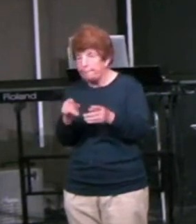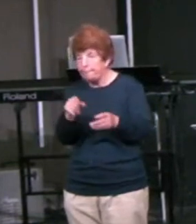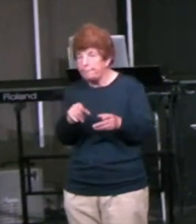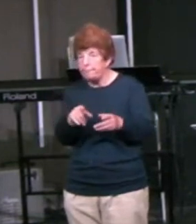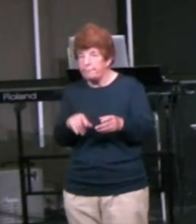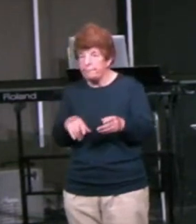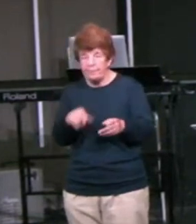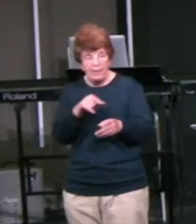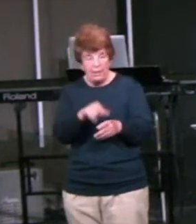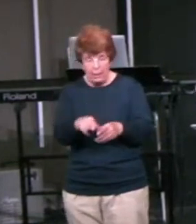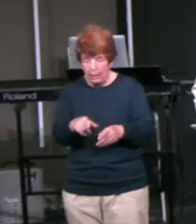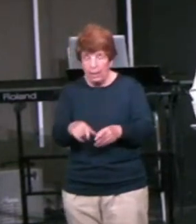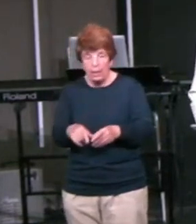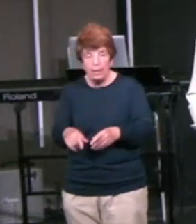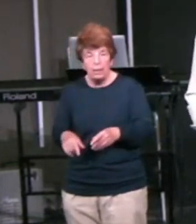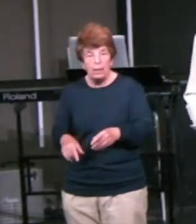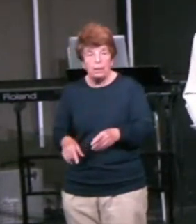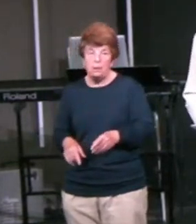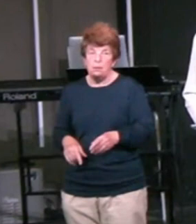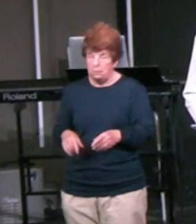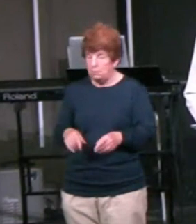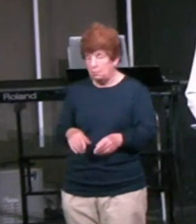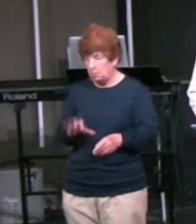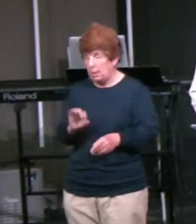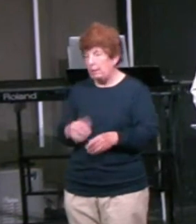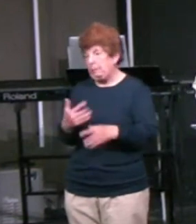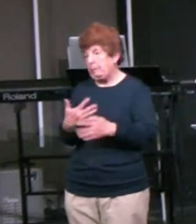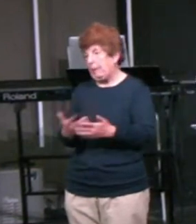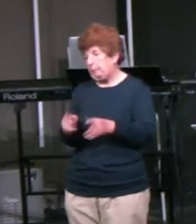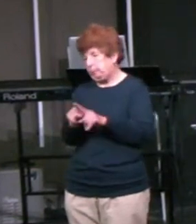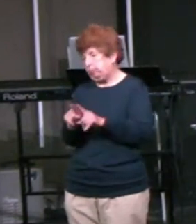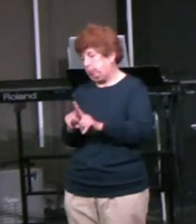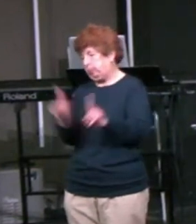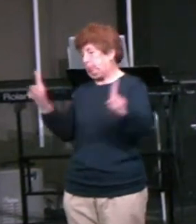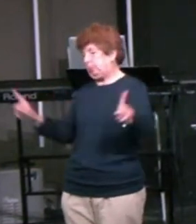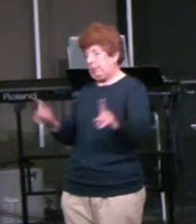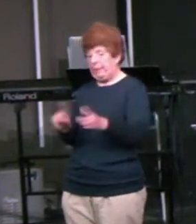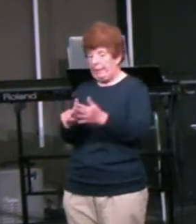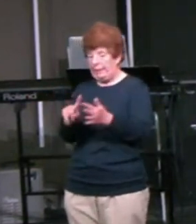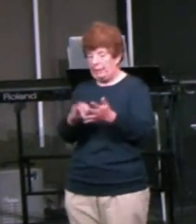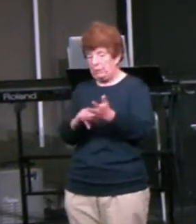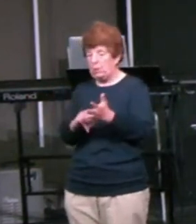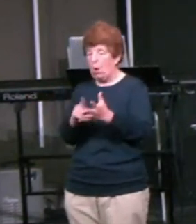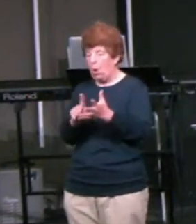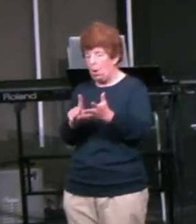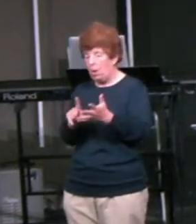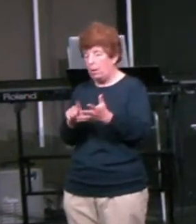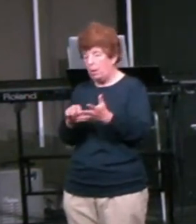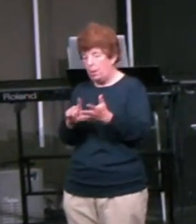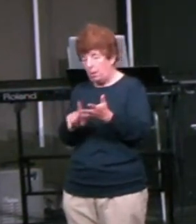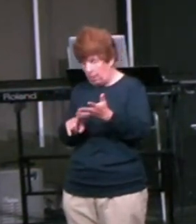Jacob had had a severe falling out with his brother Esau, a little bit of conniving with his mother,